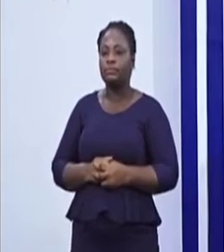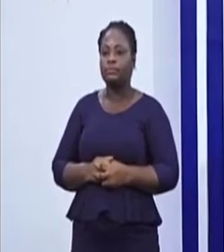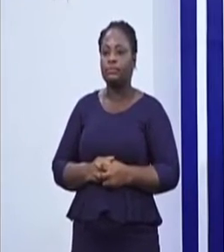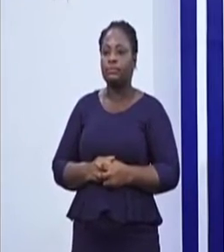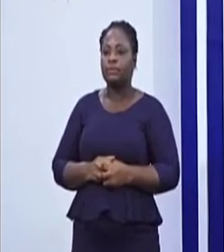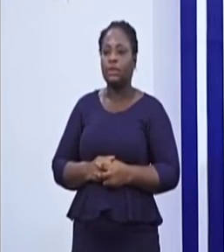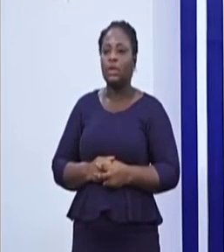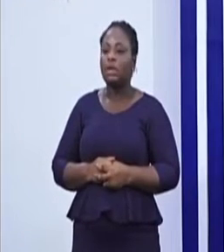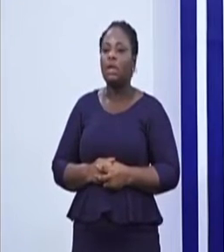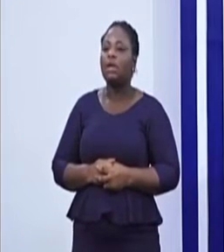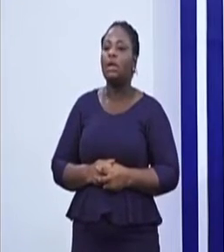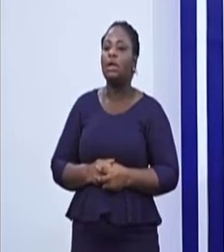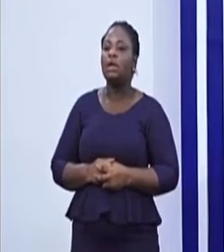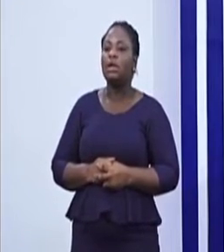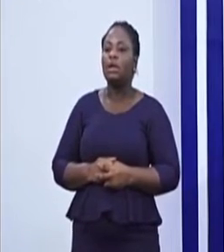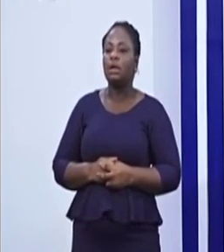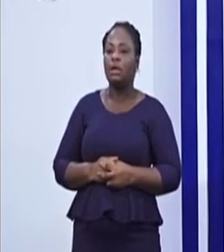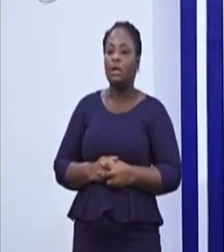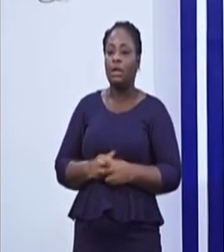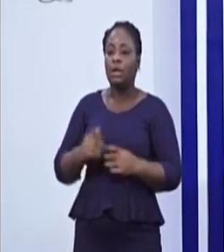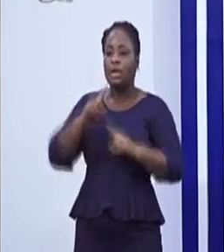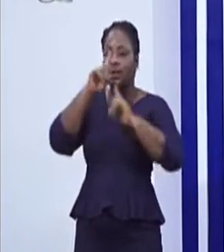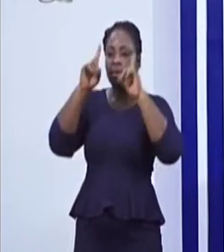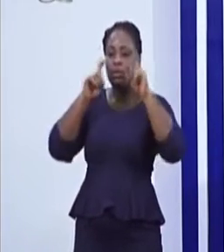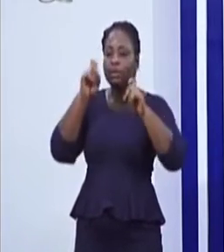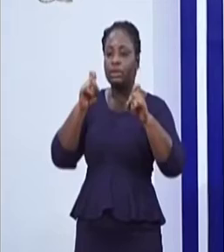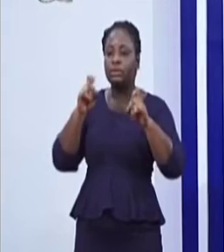So there are questions. There are questions on